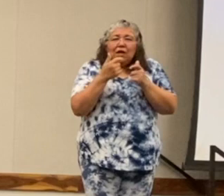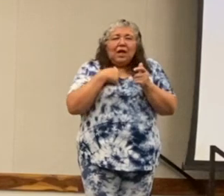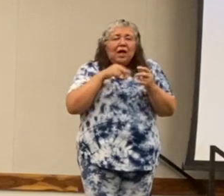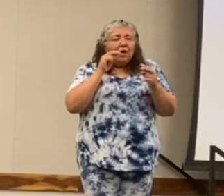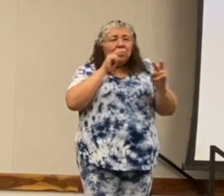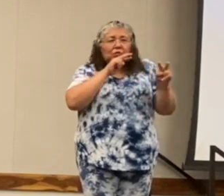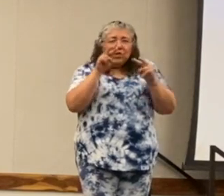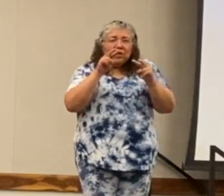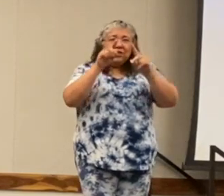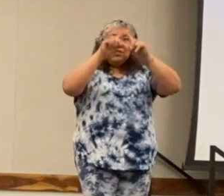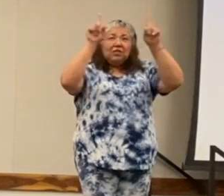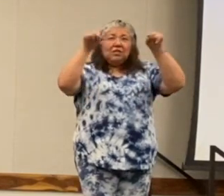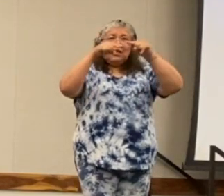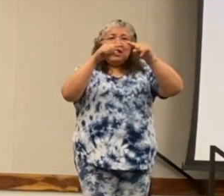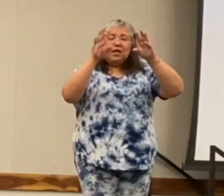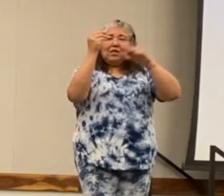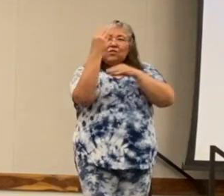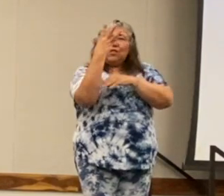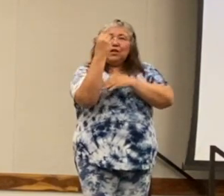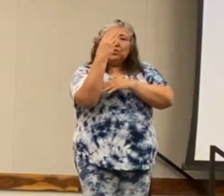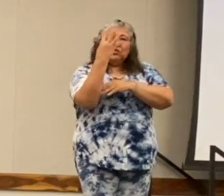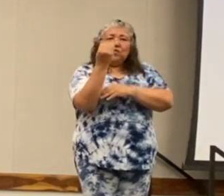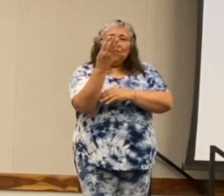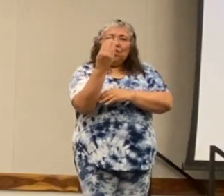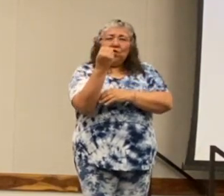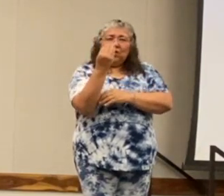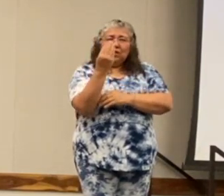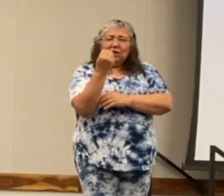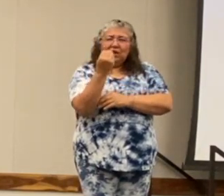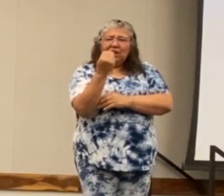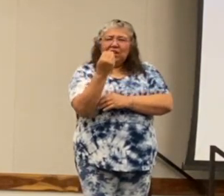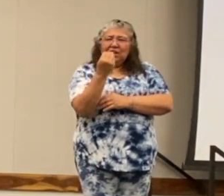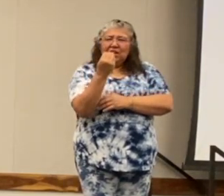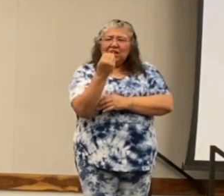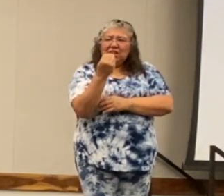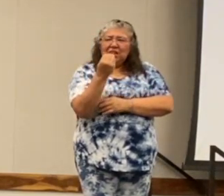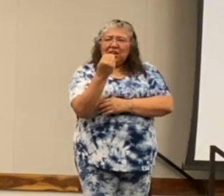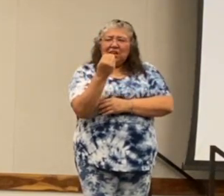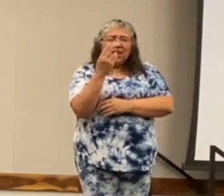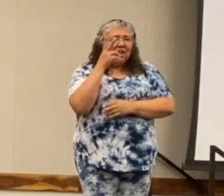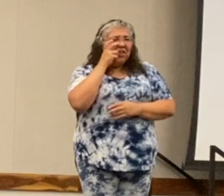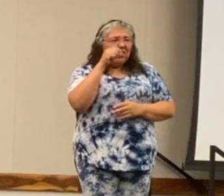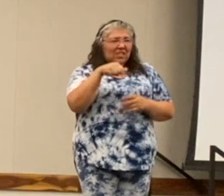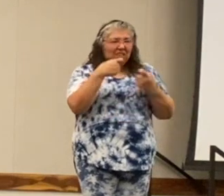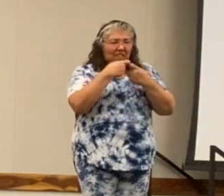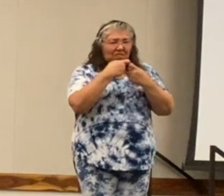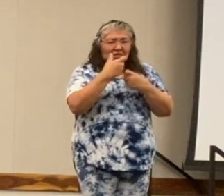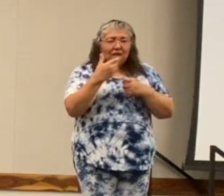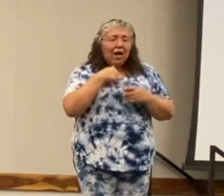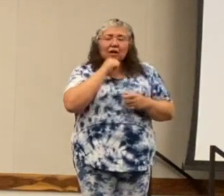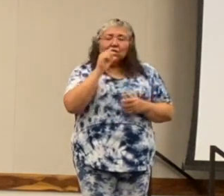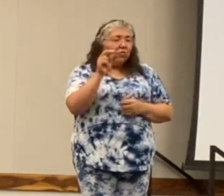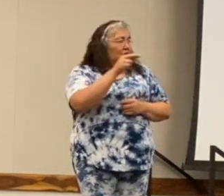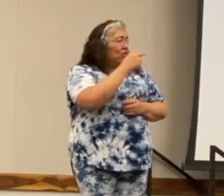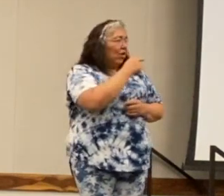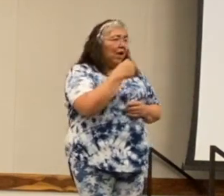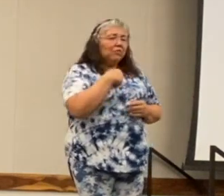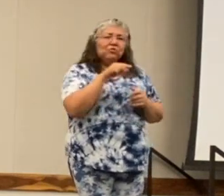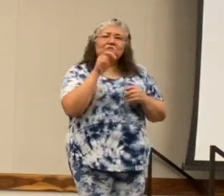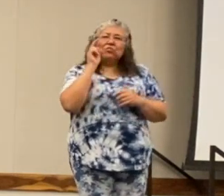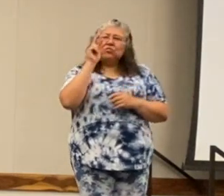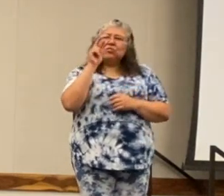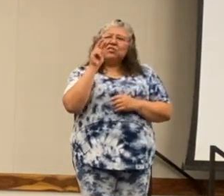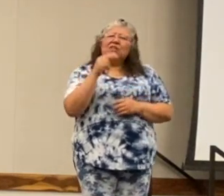at the sign, and it's flashing 14. And I'm hearing this like electric thing coming. But I don't turn around. I'm just watching it. I was